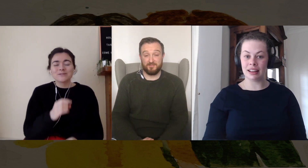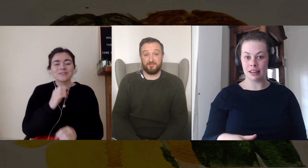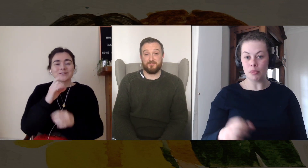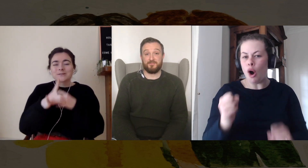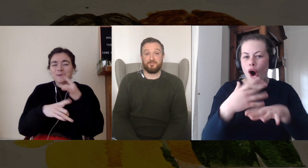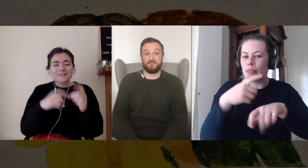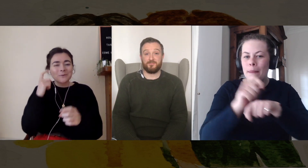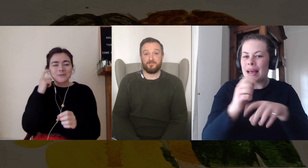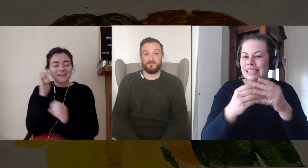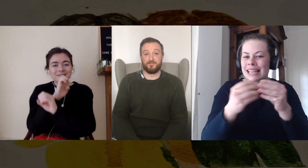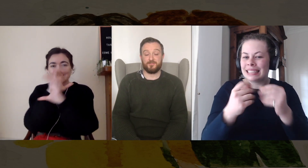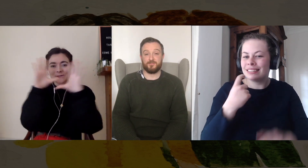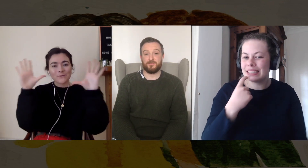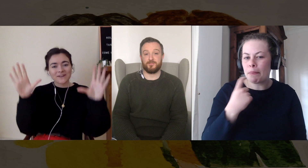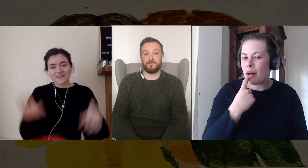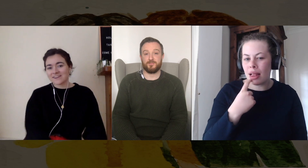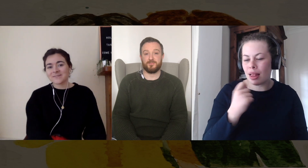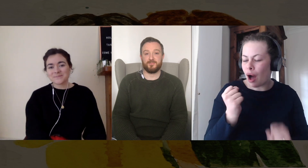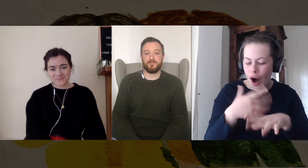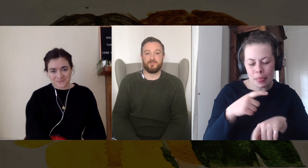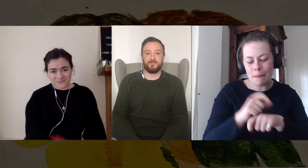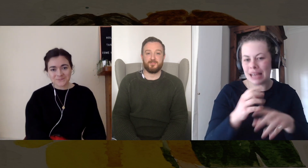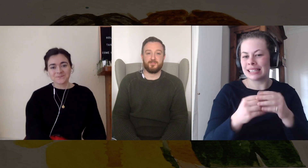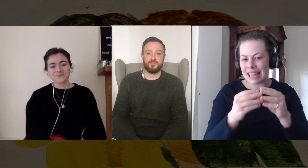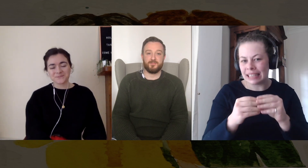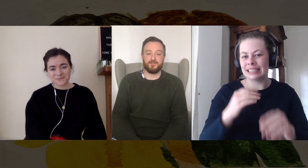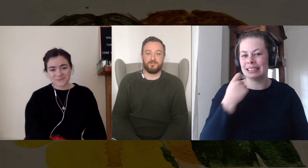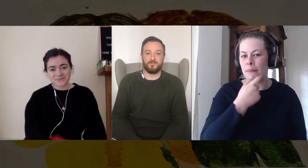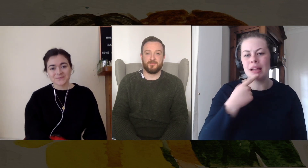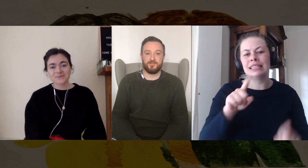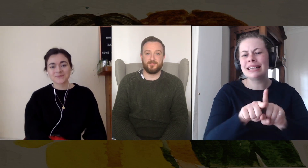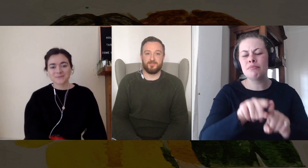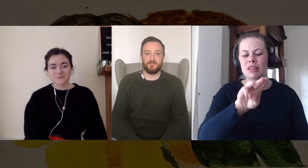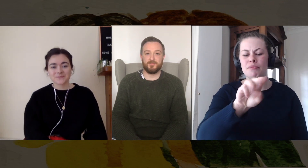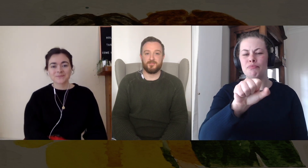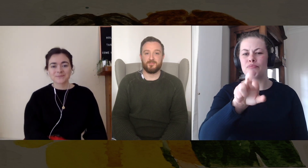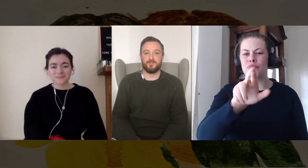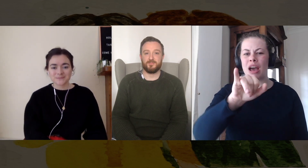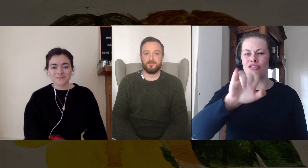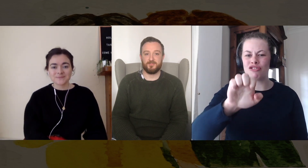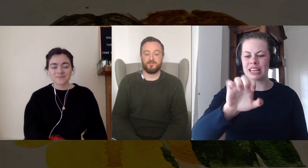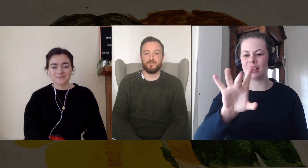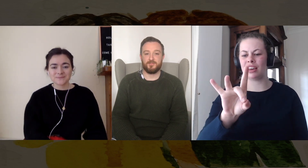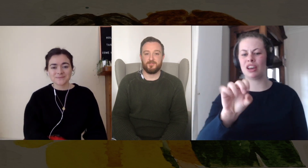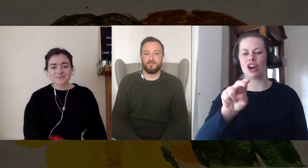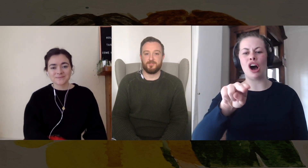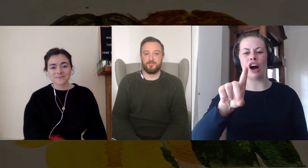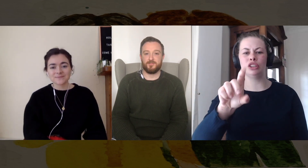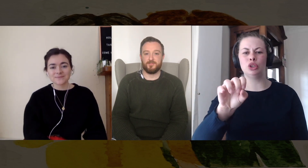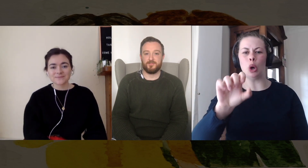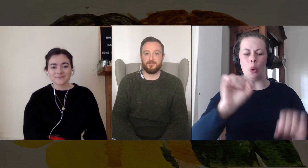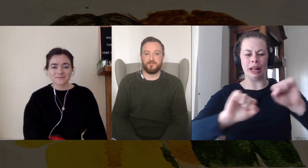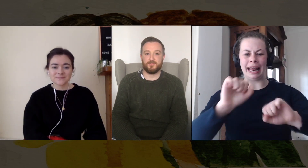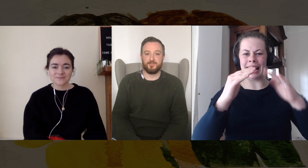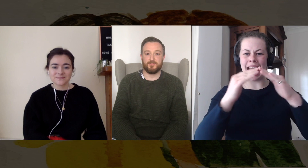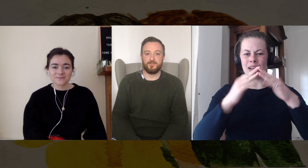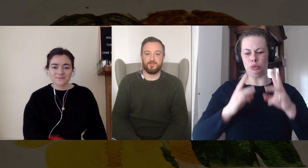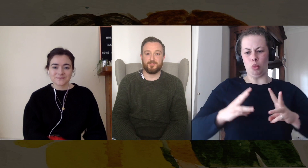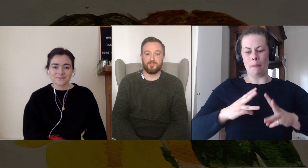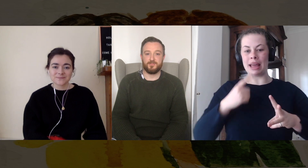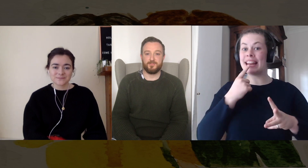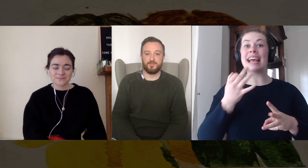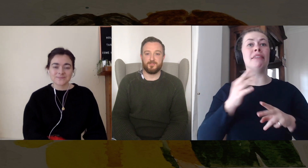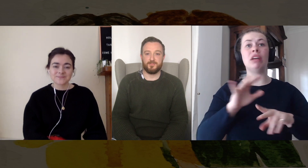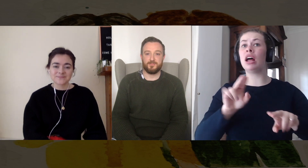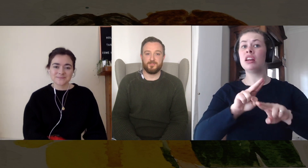a fresh perspective. Yeah, it's true. Just Yeah, no, I just I'm love it. literally... It's quite simple though, when you think of it. All It the makes best so things much